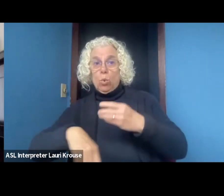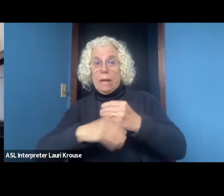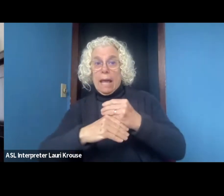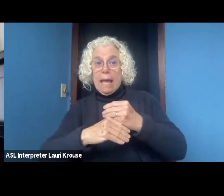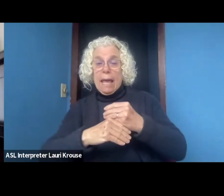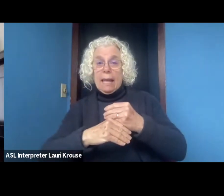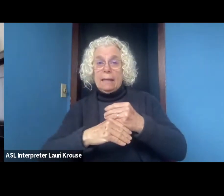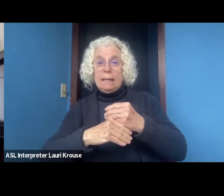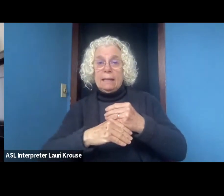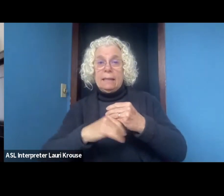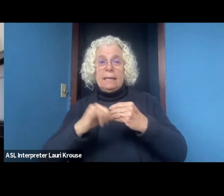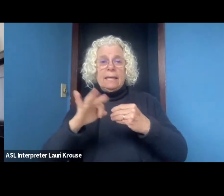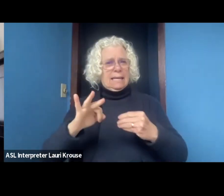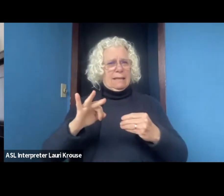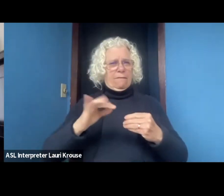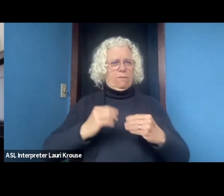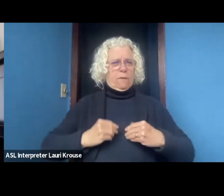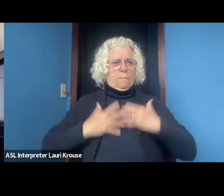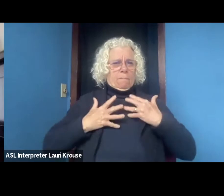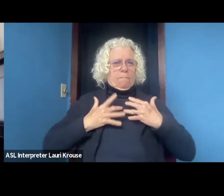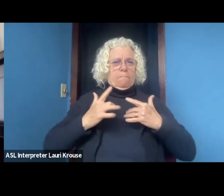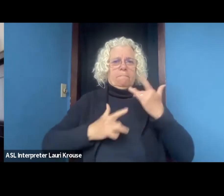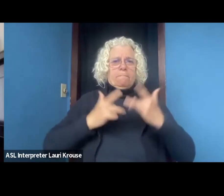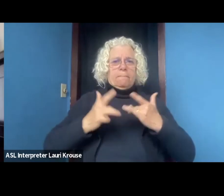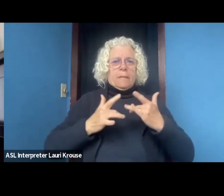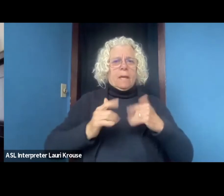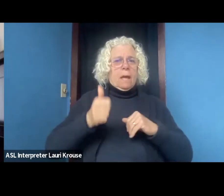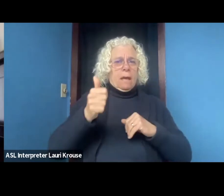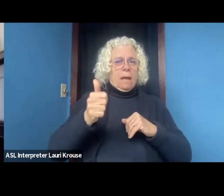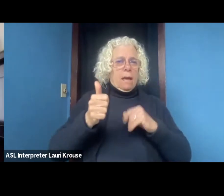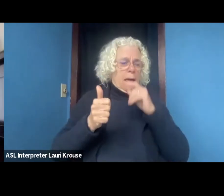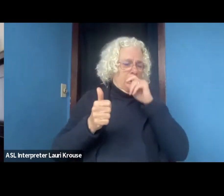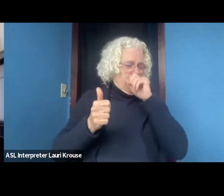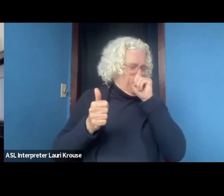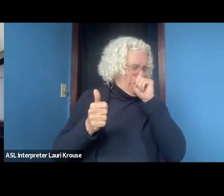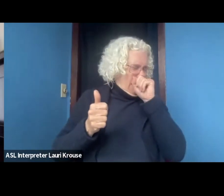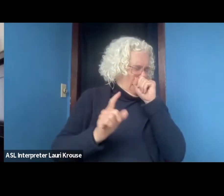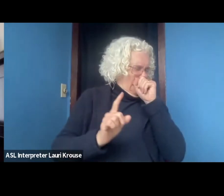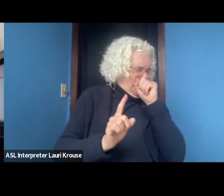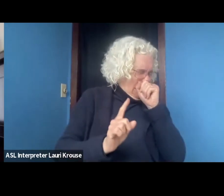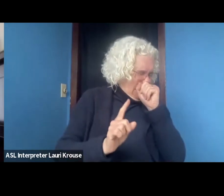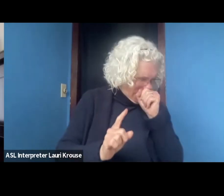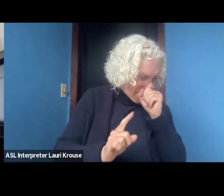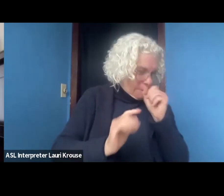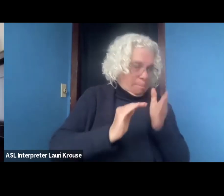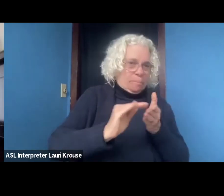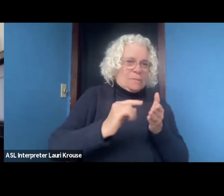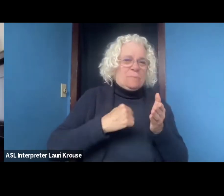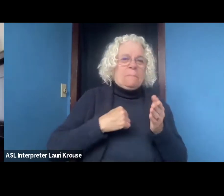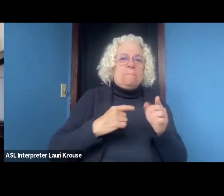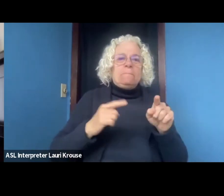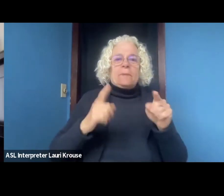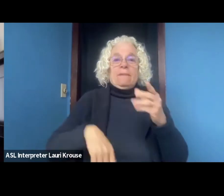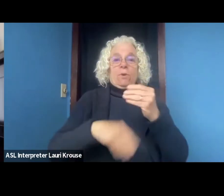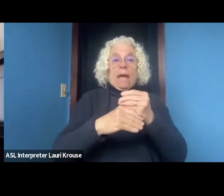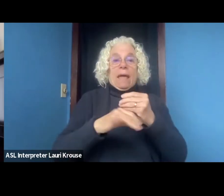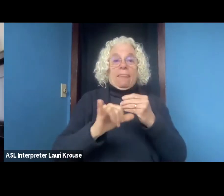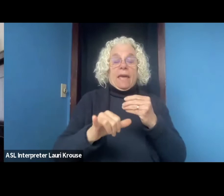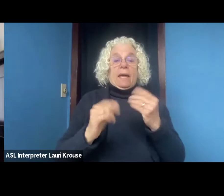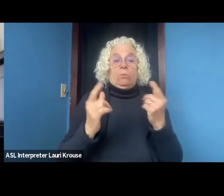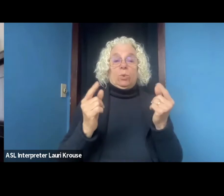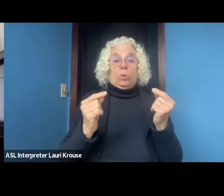it sound to you with a really thumbs up kind of mood? So try that pattern for yourself, but in a very thumbs up